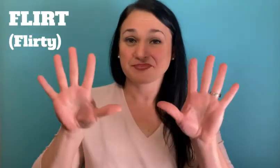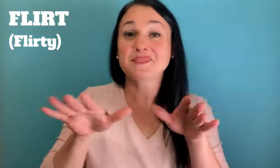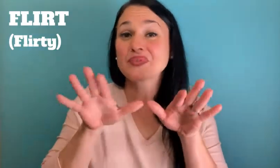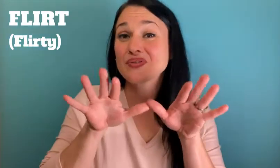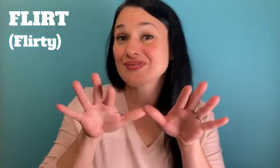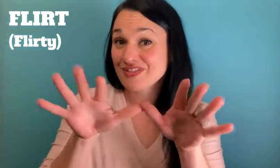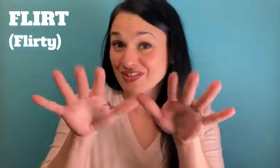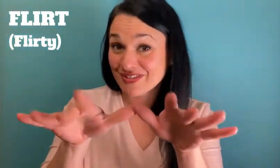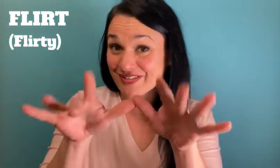Flirt.